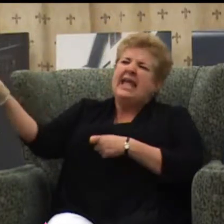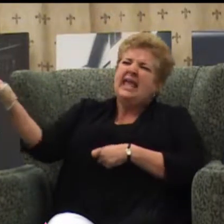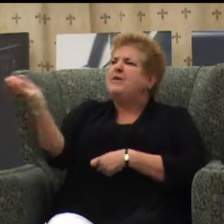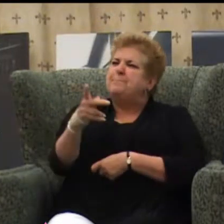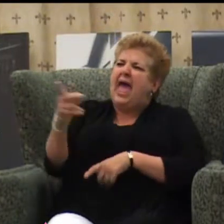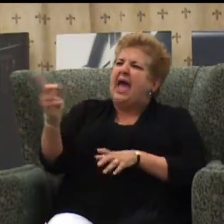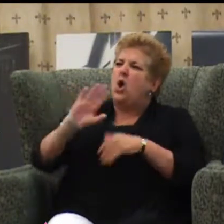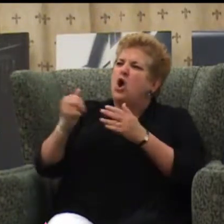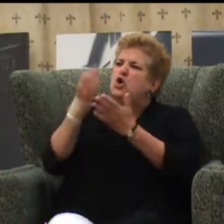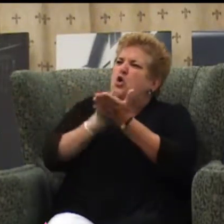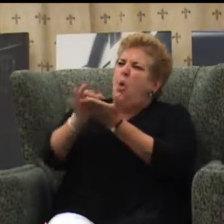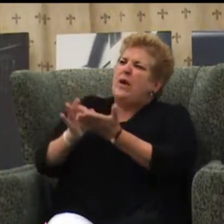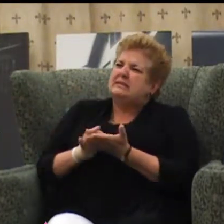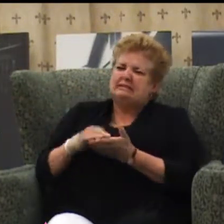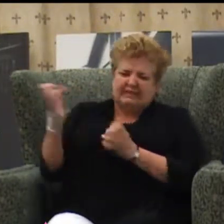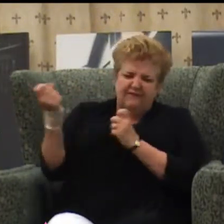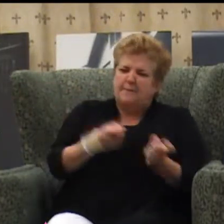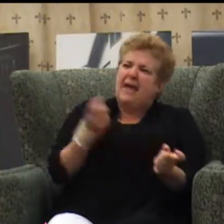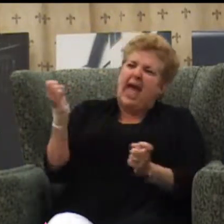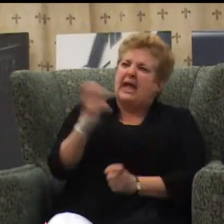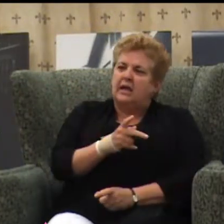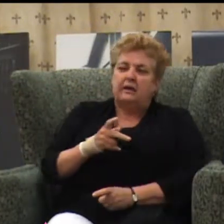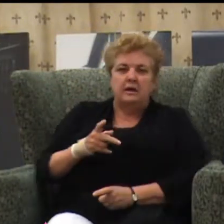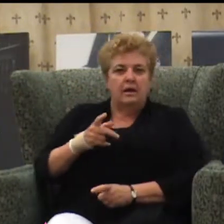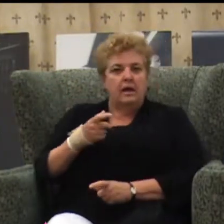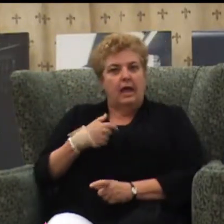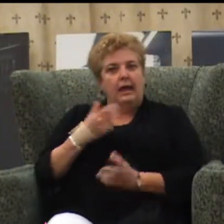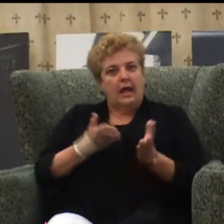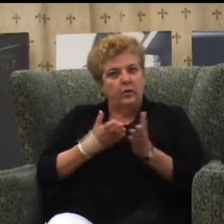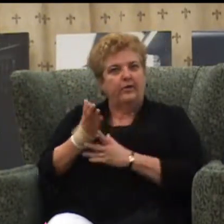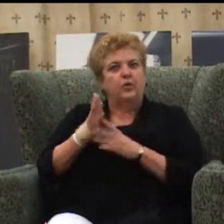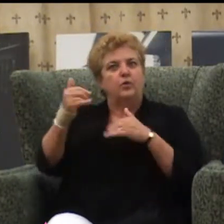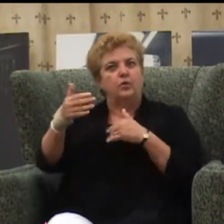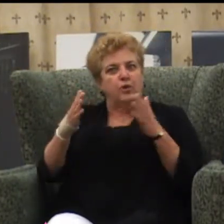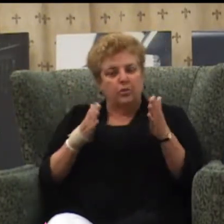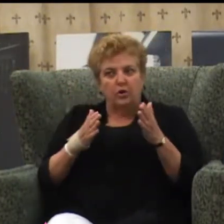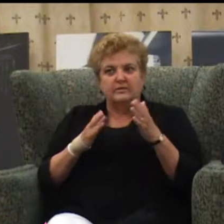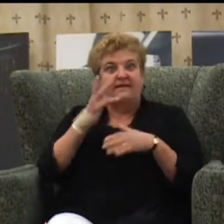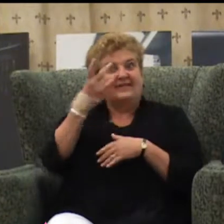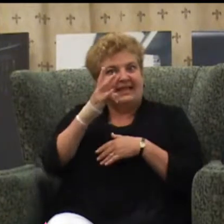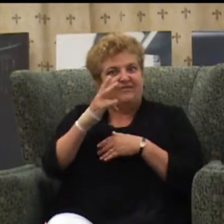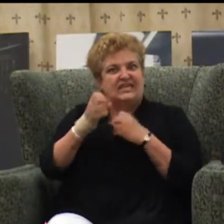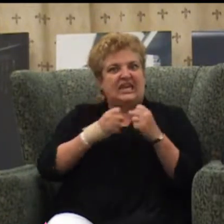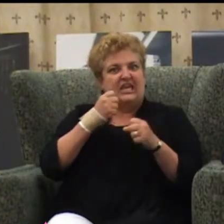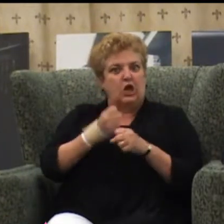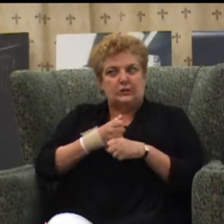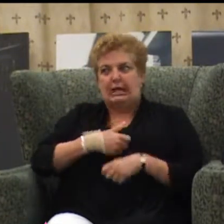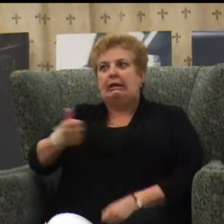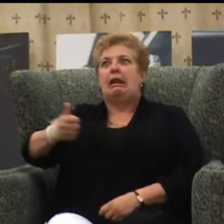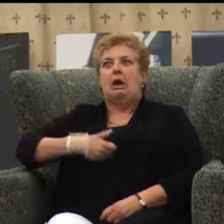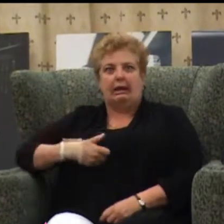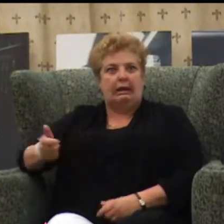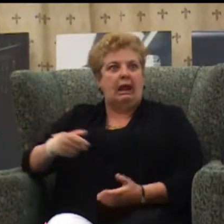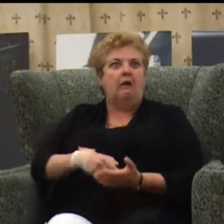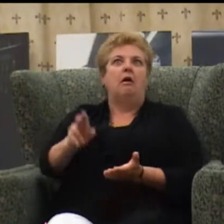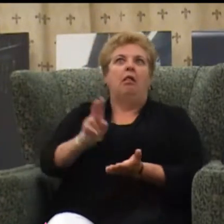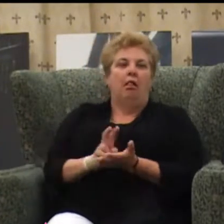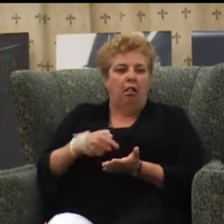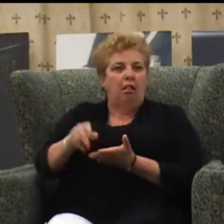And I recycled through the rooms for 17 years. And I thank God for the unconditional love and the compassion of the old-timers who I